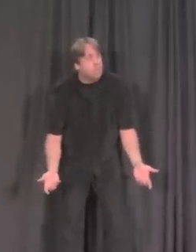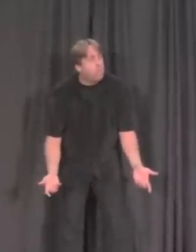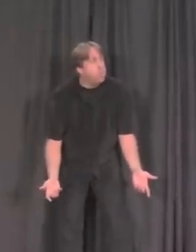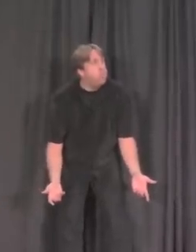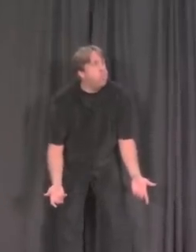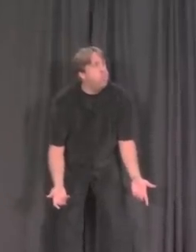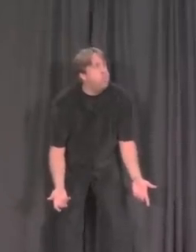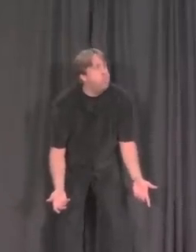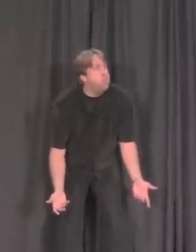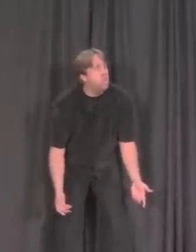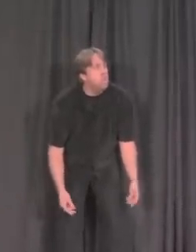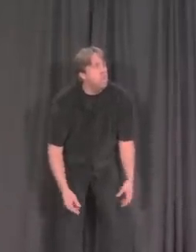Okay.